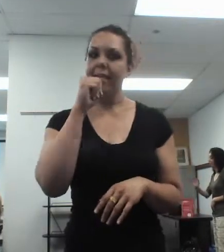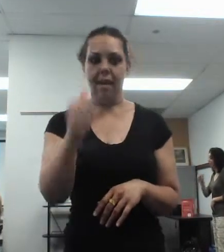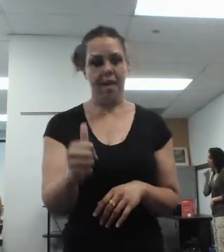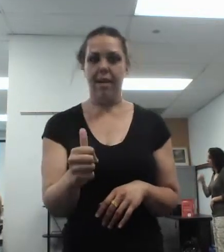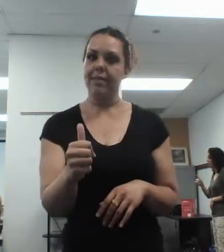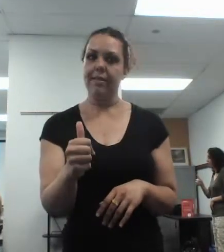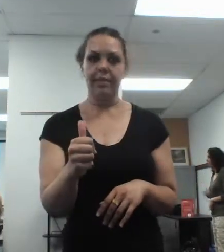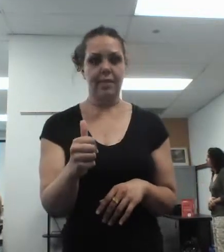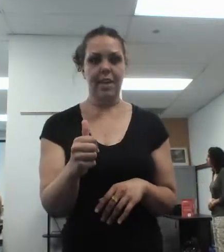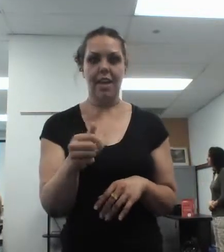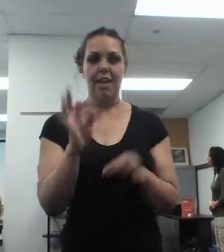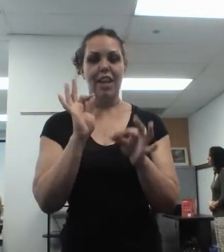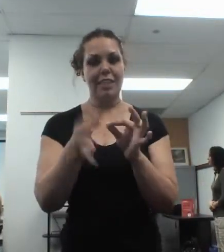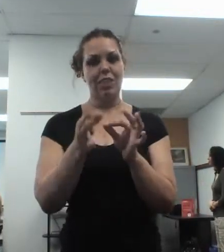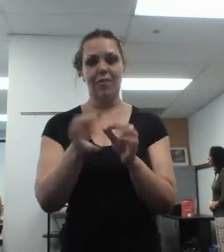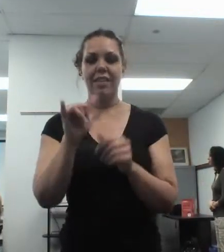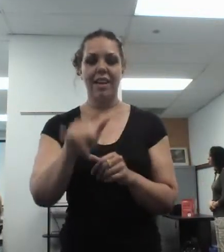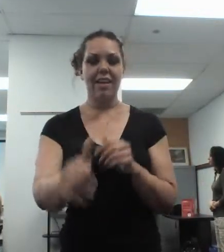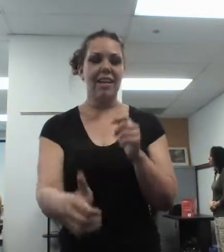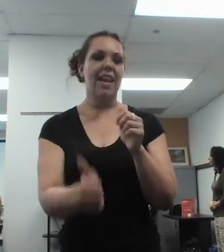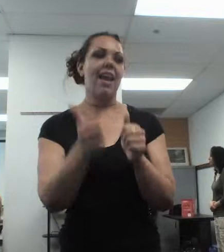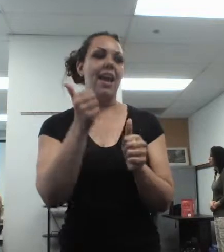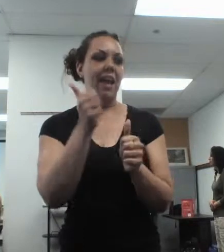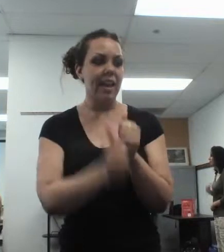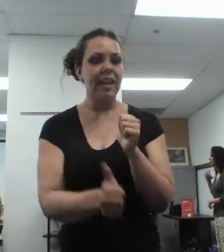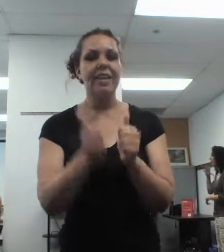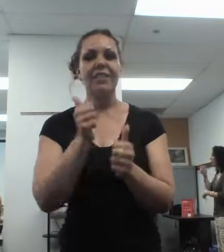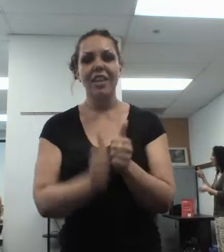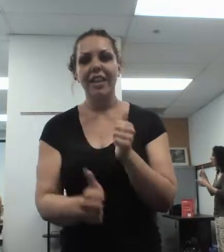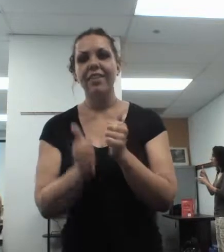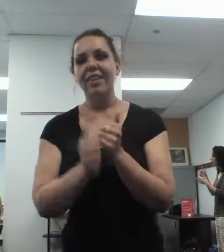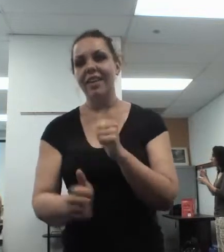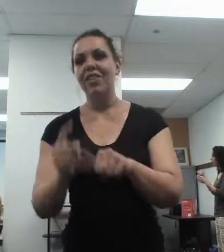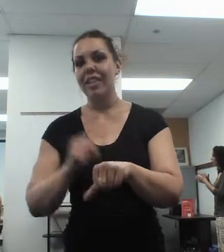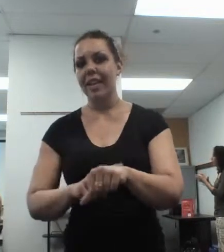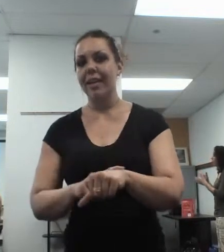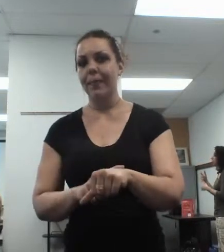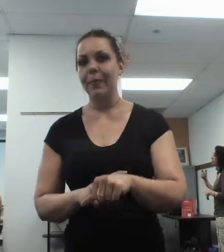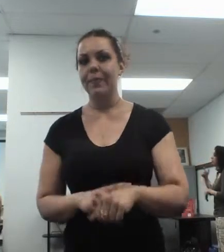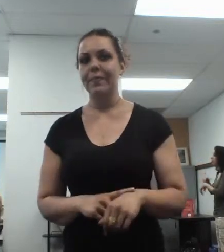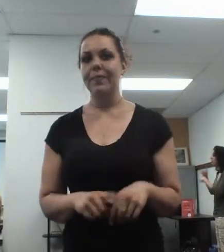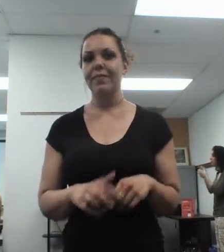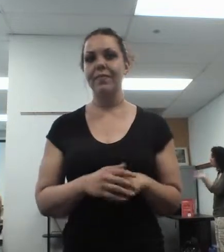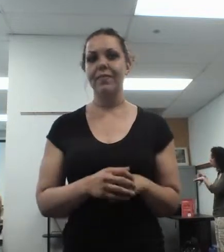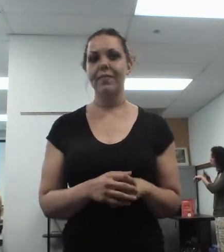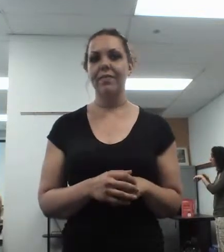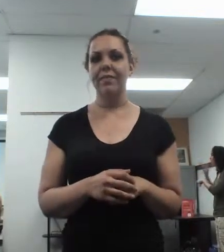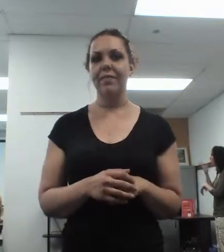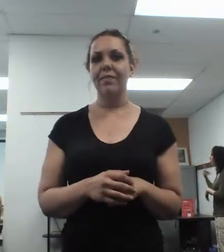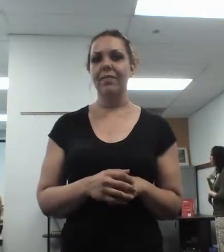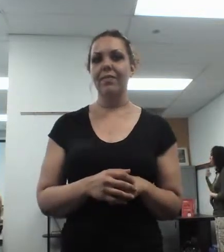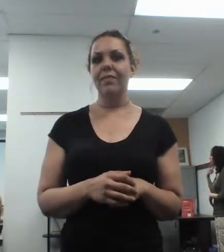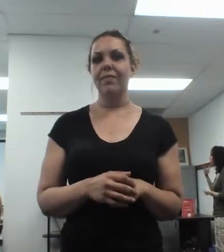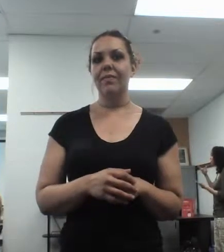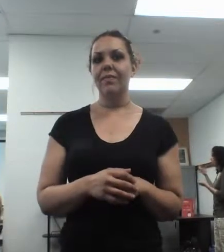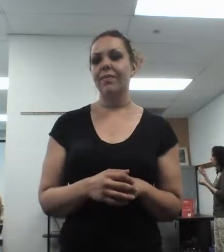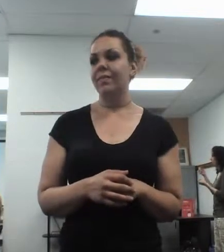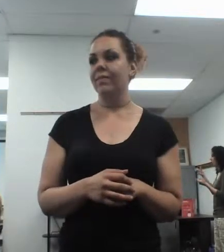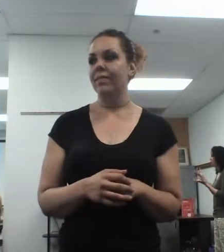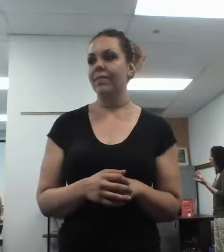And after a while, I'm just going to interpret whatever she's saying. I'm just going to drop this up him. Because it's just, you